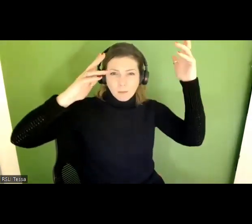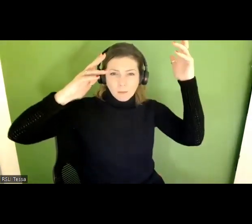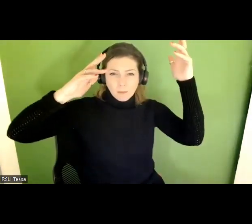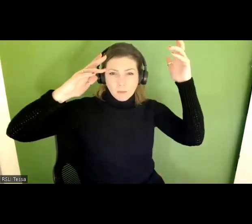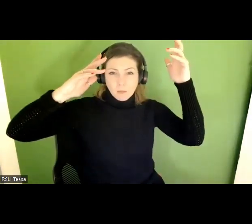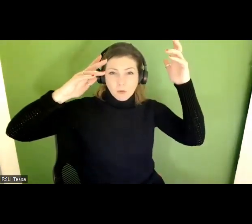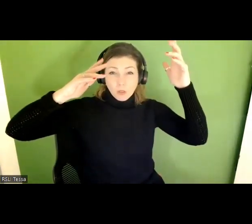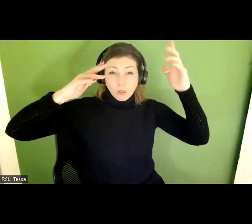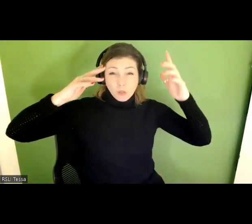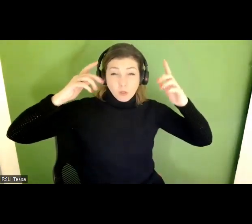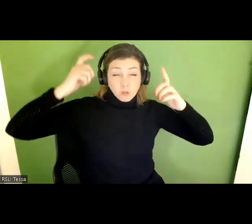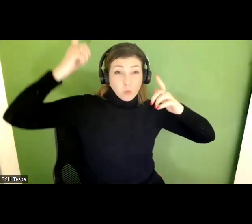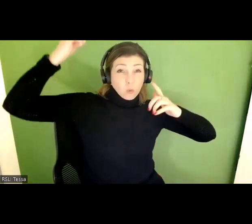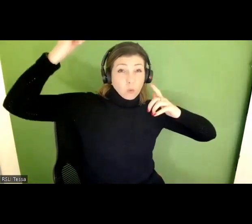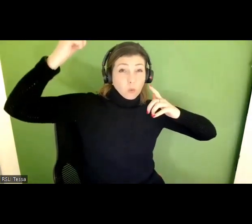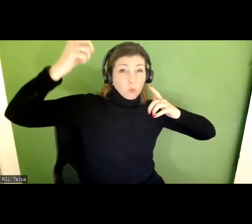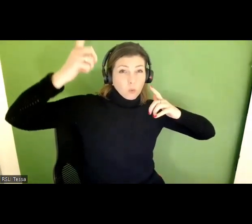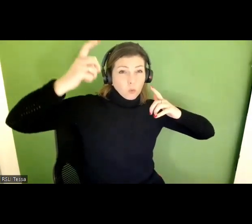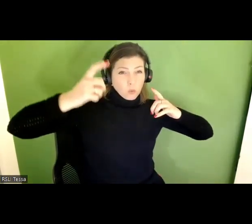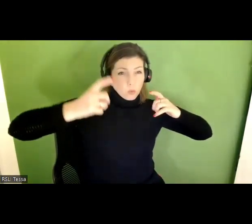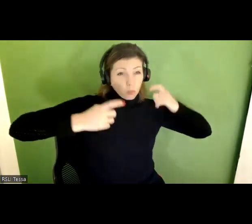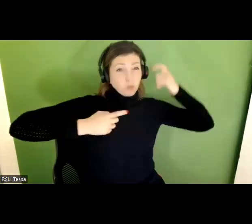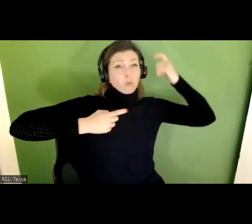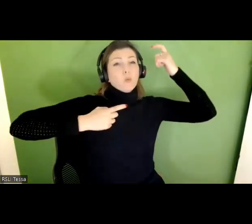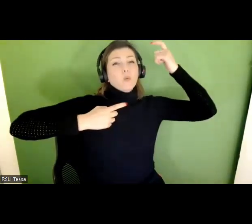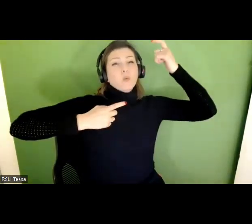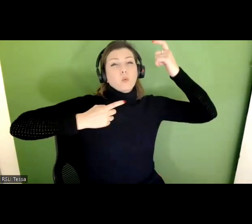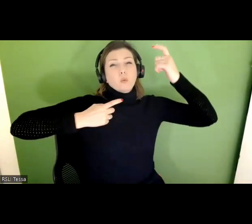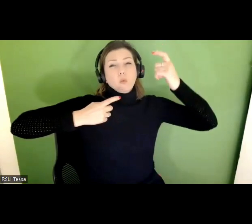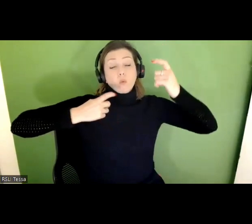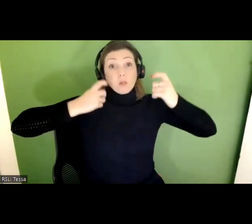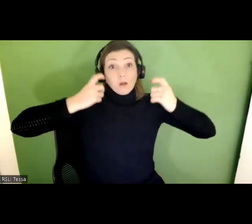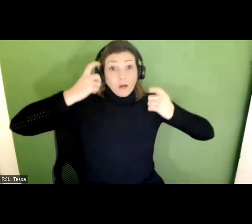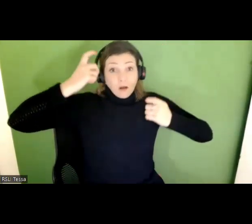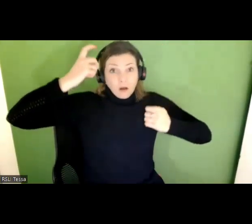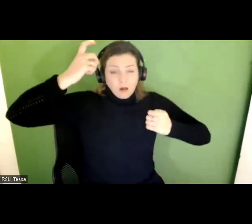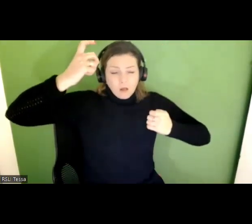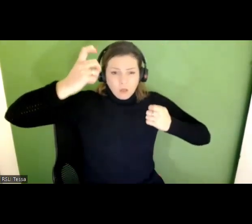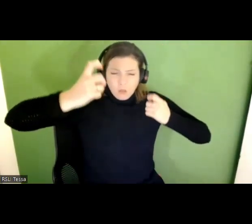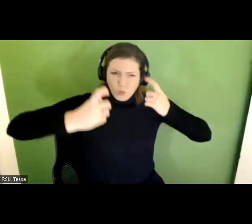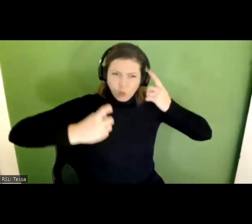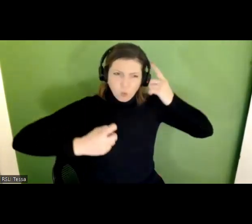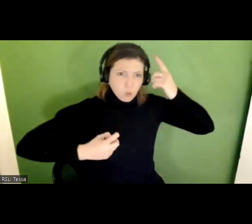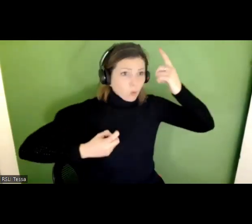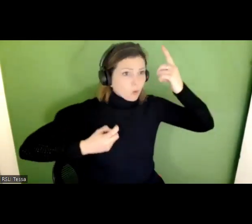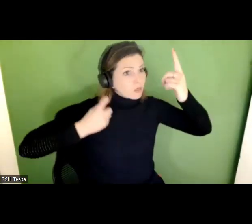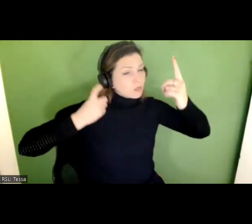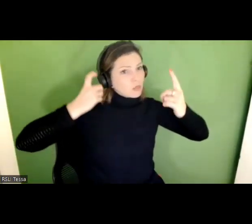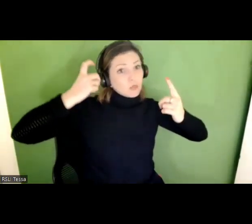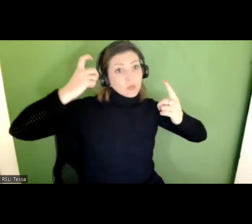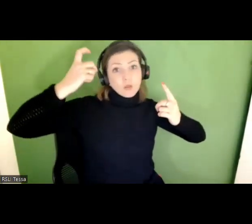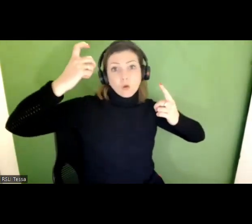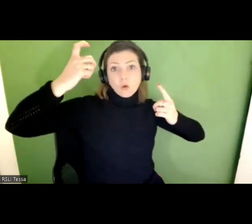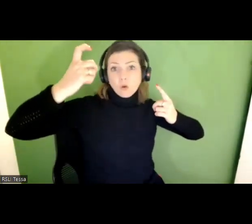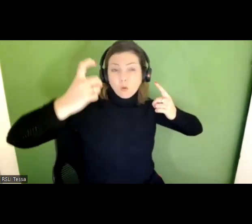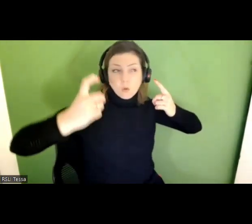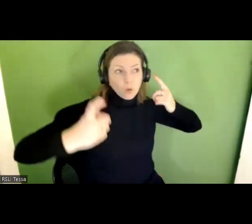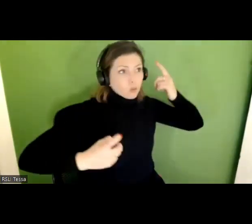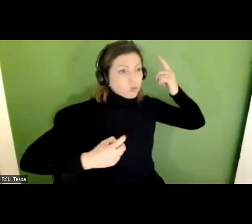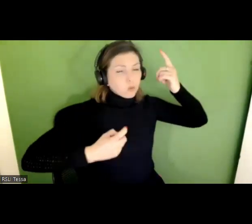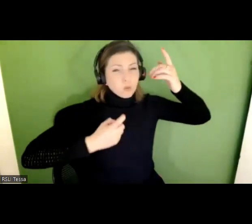Thoughts trawl in waves of emotion, ebbing and flowing through a